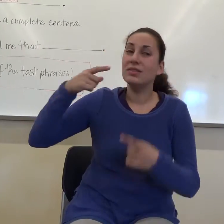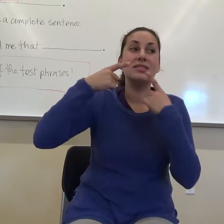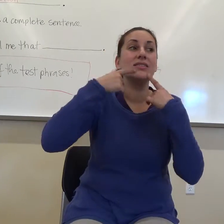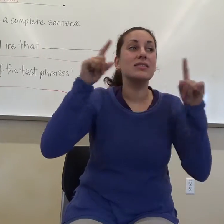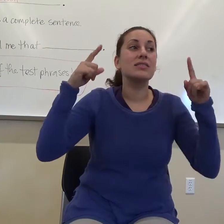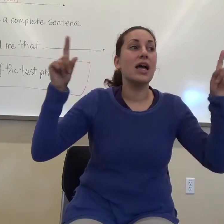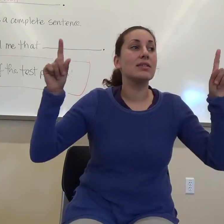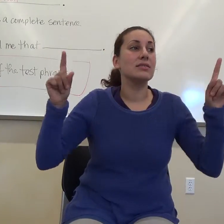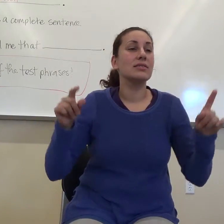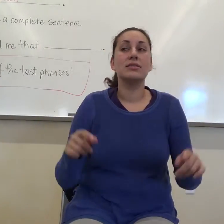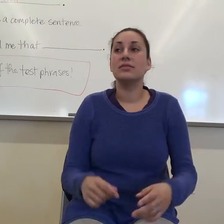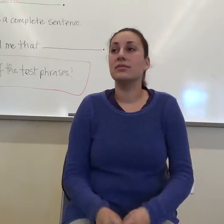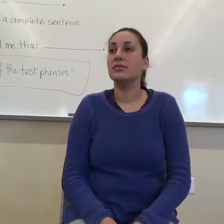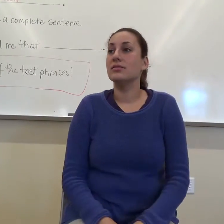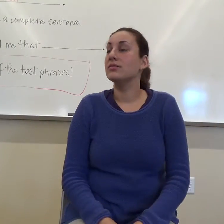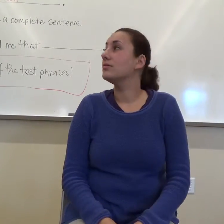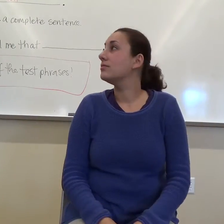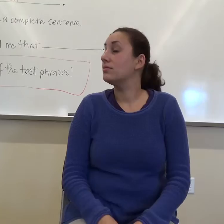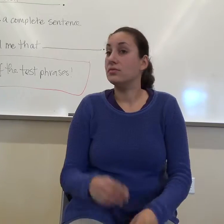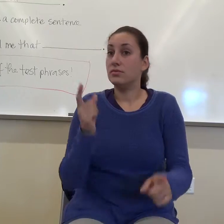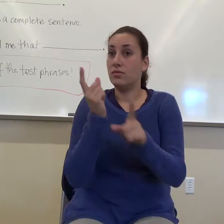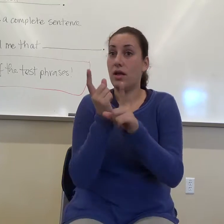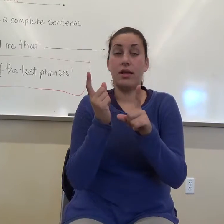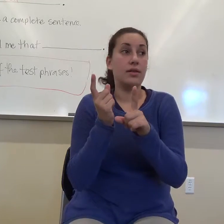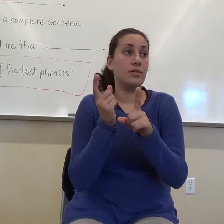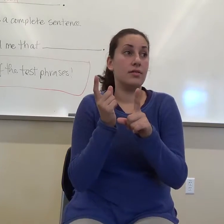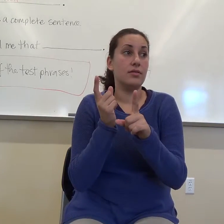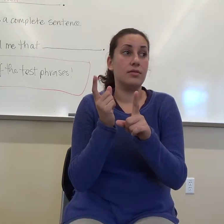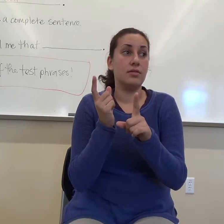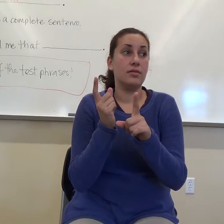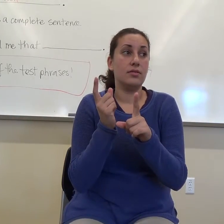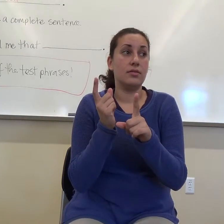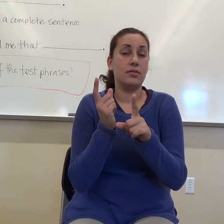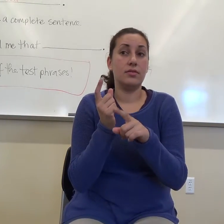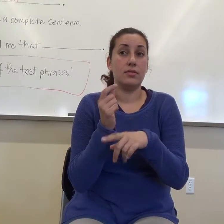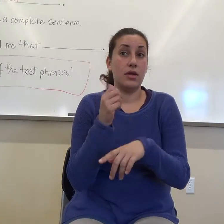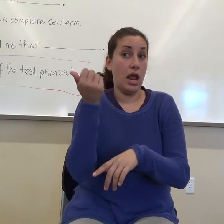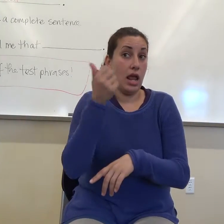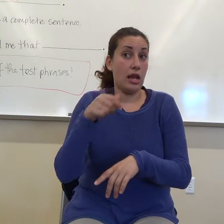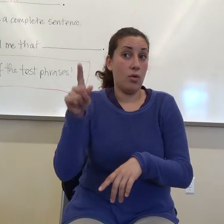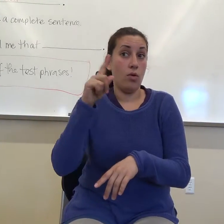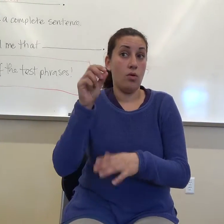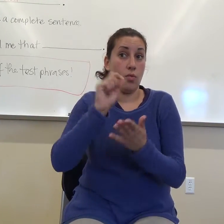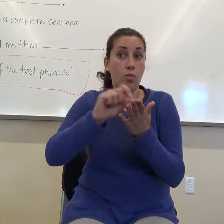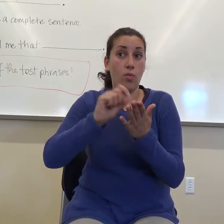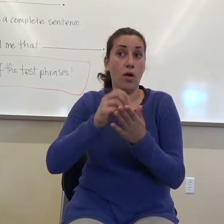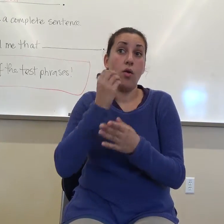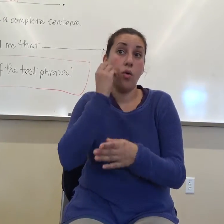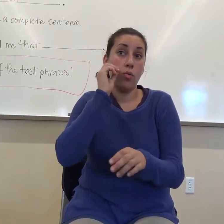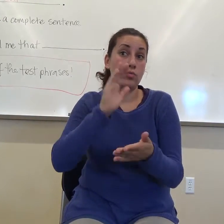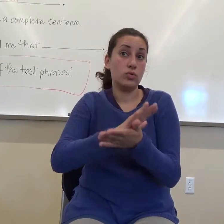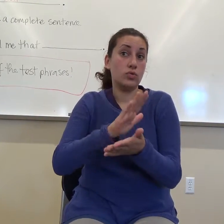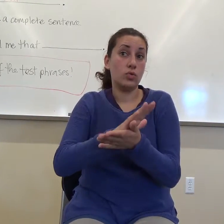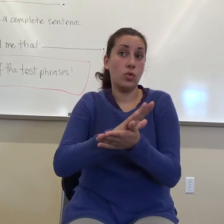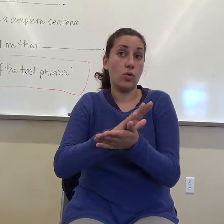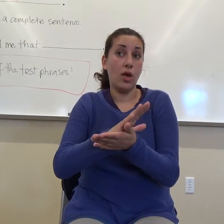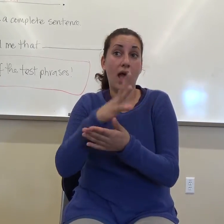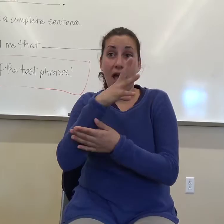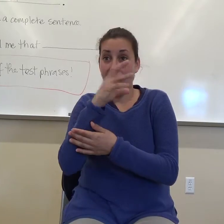Successes, right? Did anybody put homeschool and success? I just